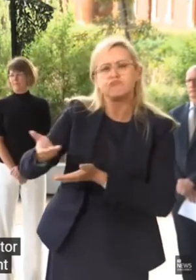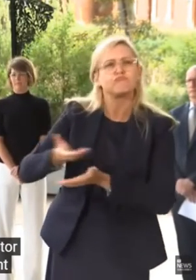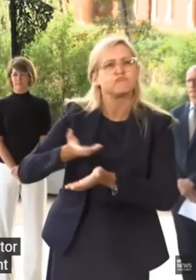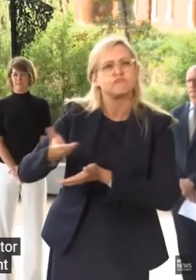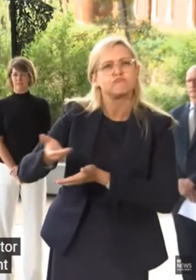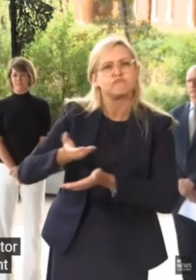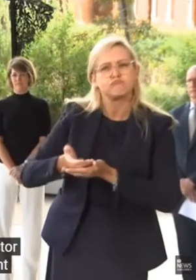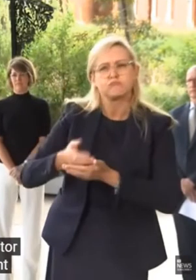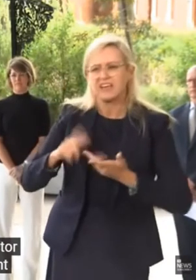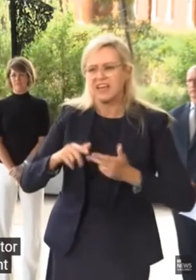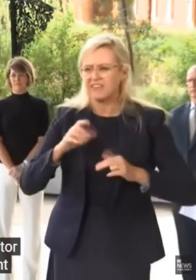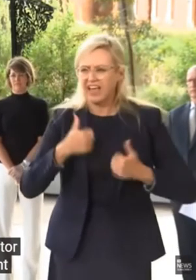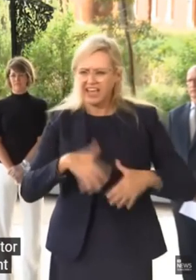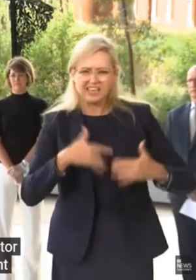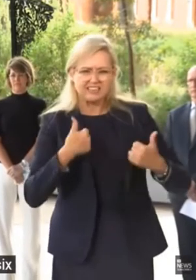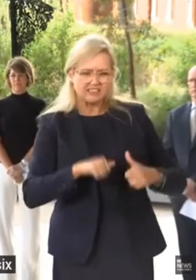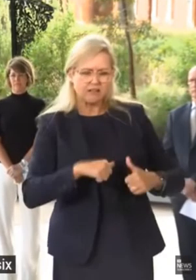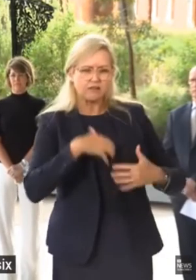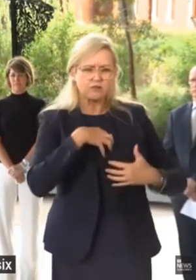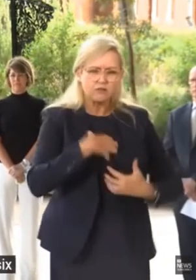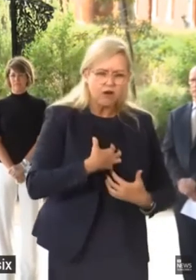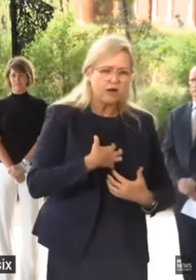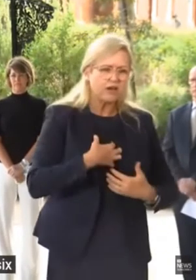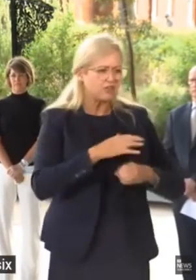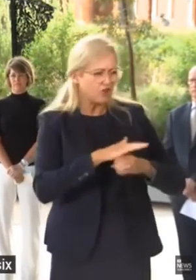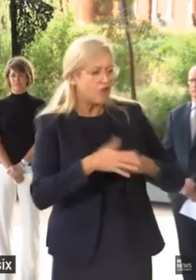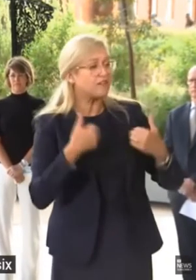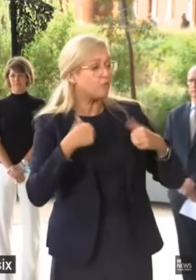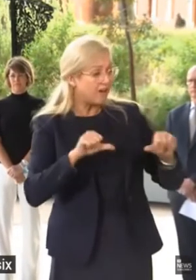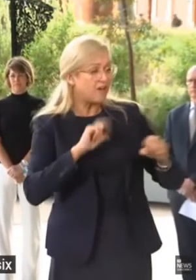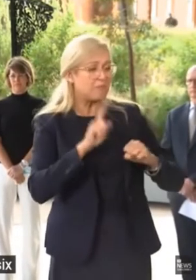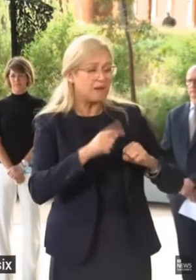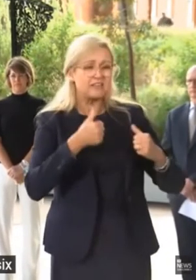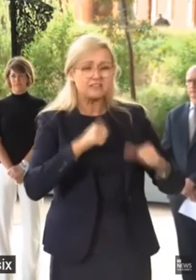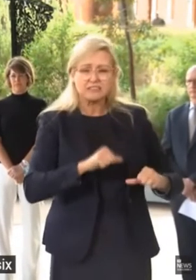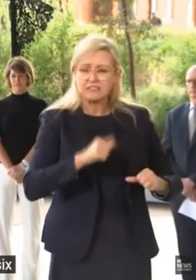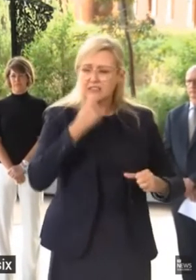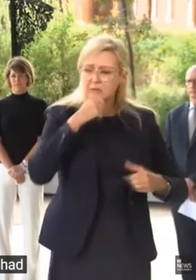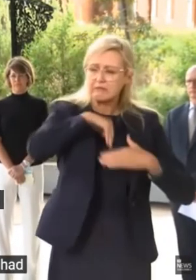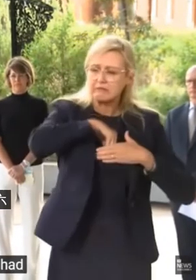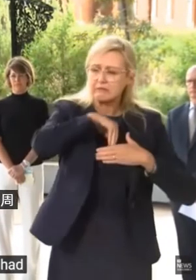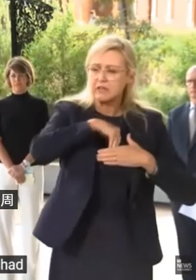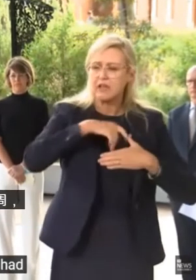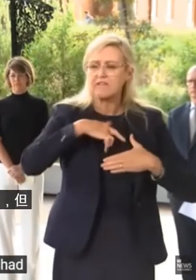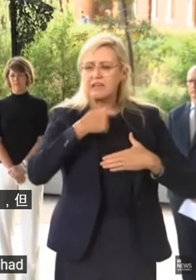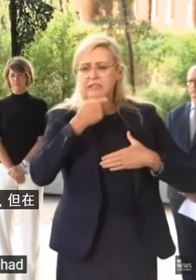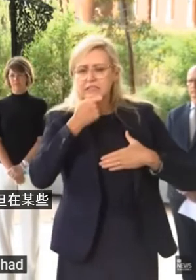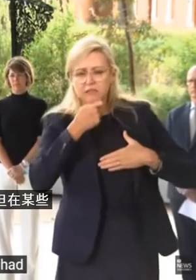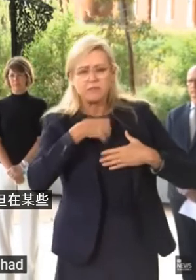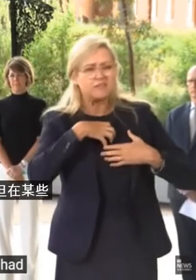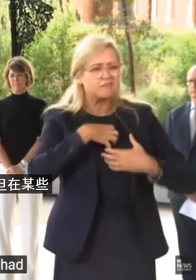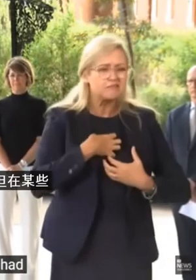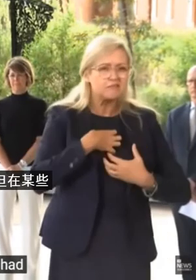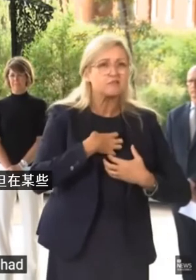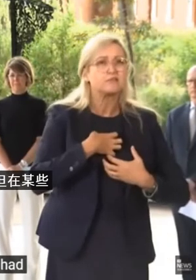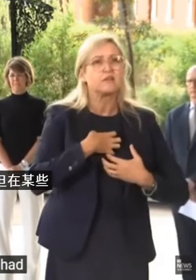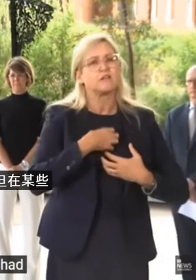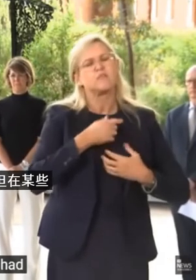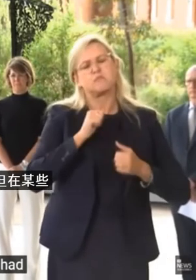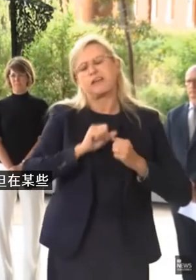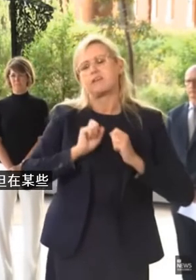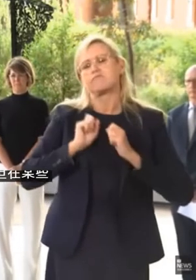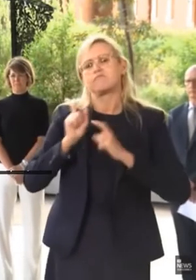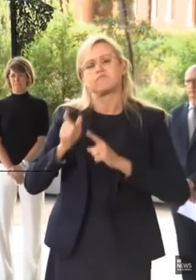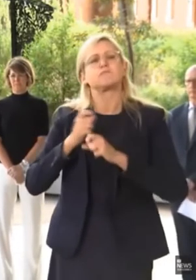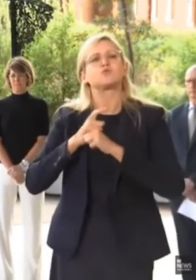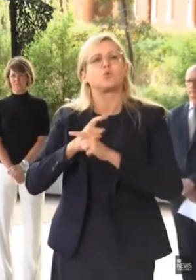lingering fatigue. So 4 to 6 weeks is the general recommendation after you've had COVID, but in certain circumstances where